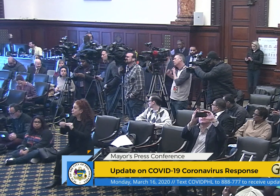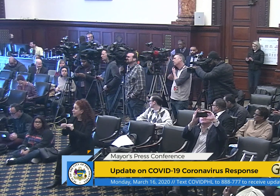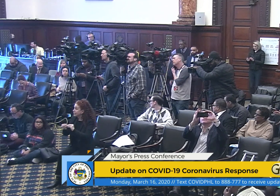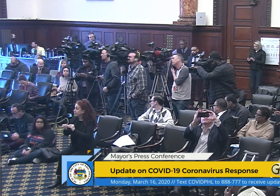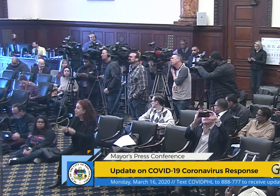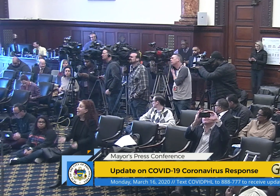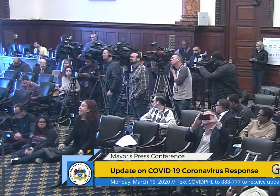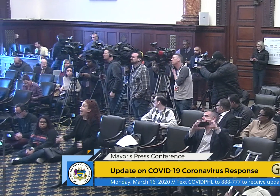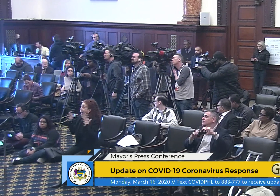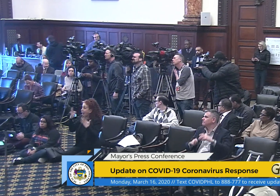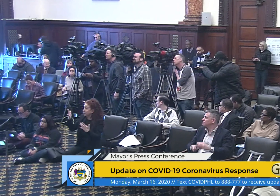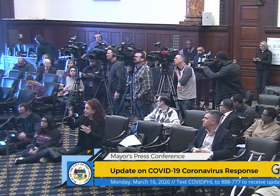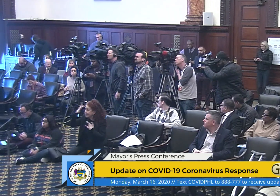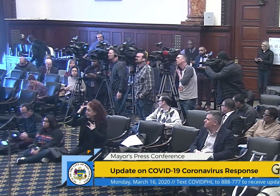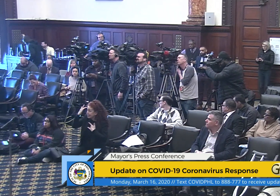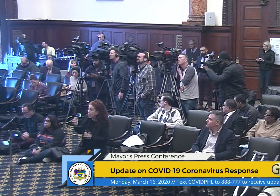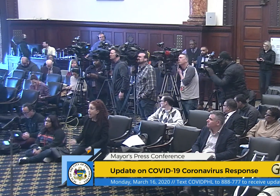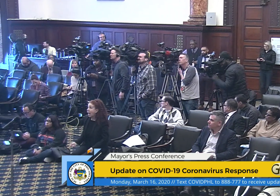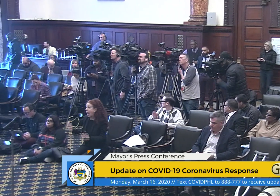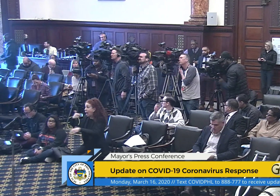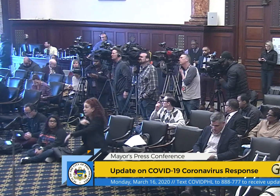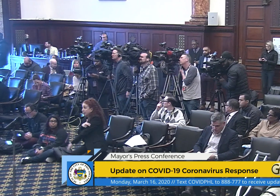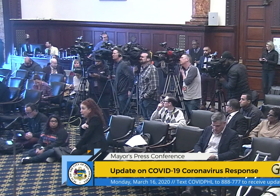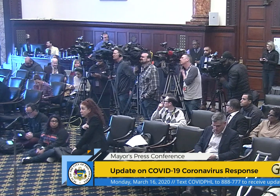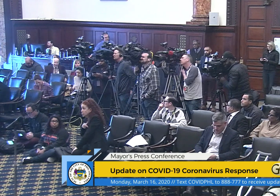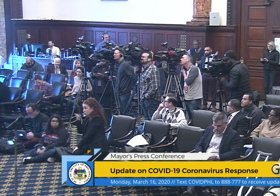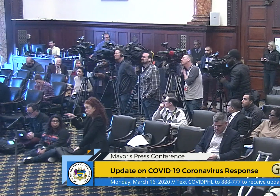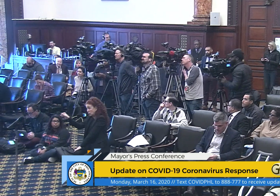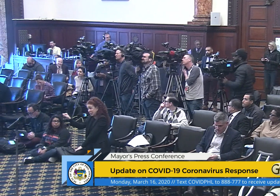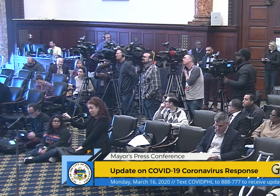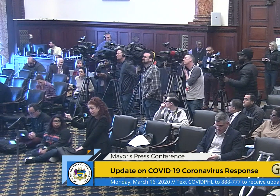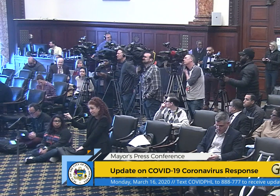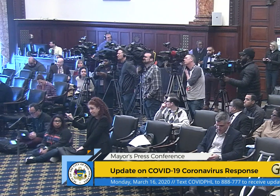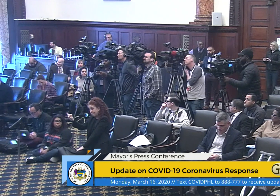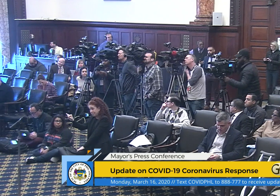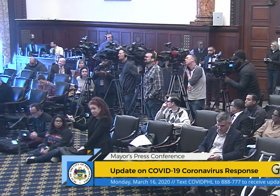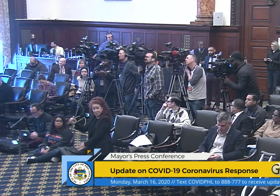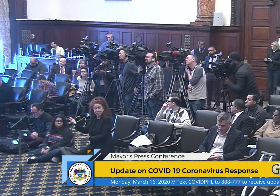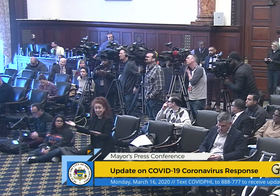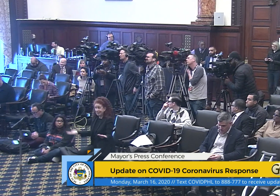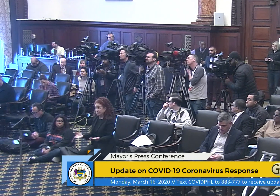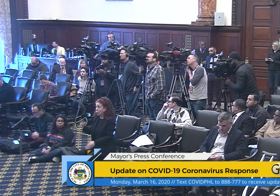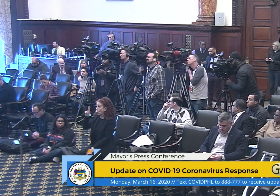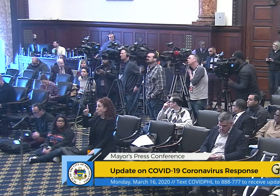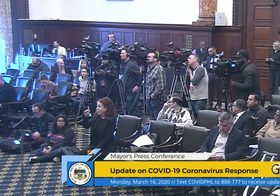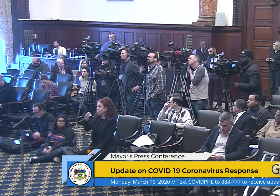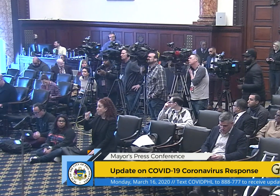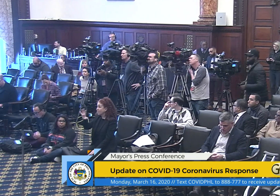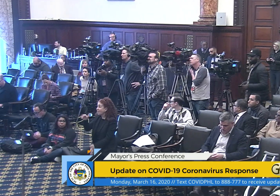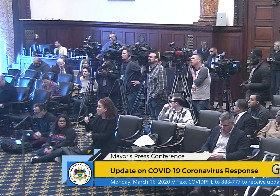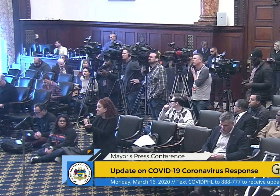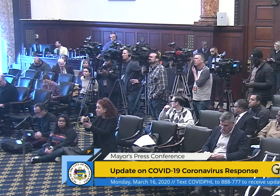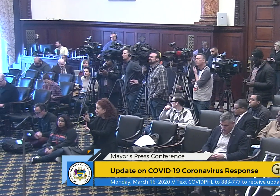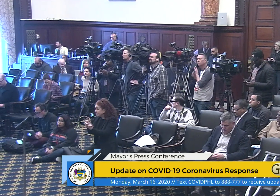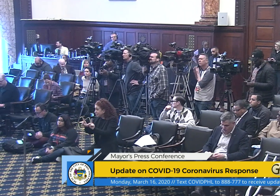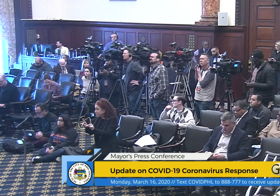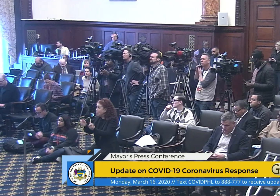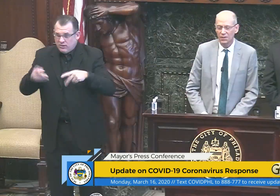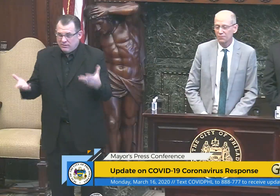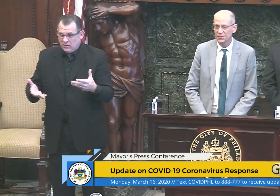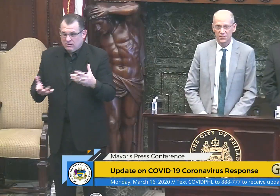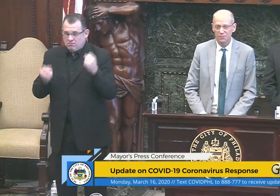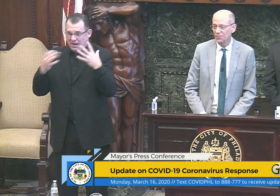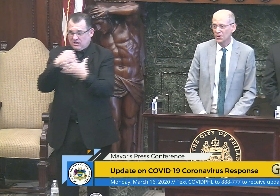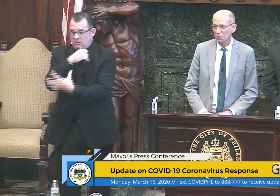sick, how many would go to the hospital. Have you been able to do that in a city with a population of 1.5 million people that happen to be quite poor?